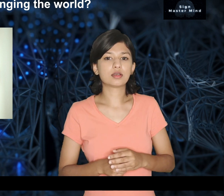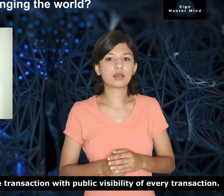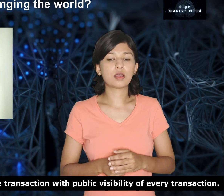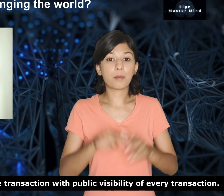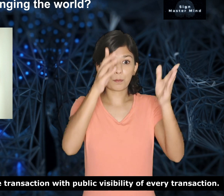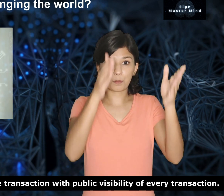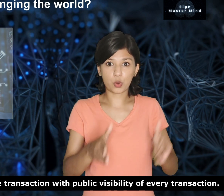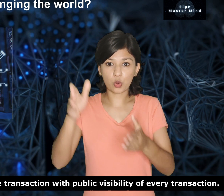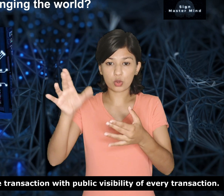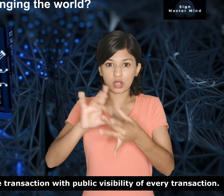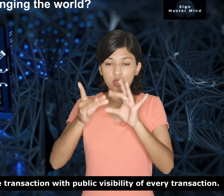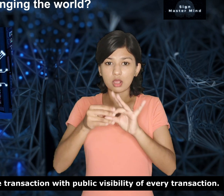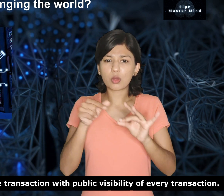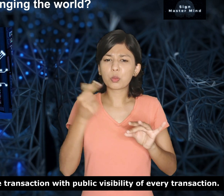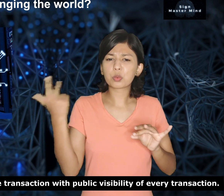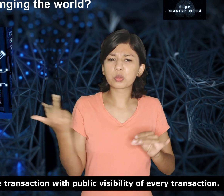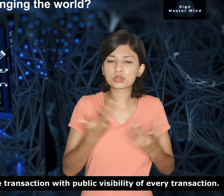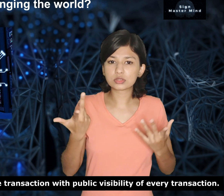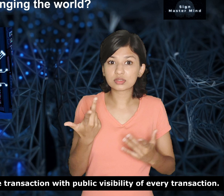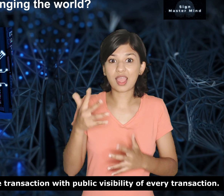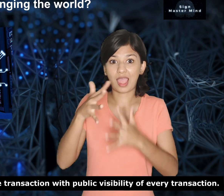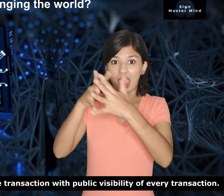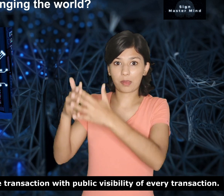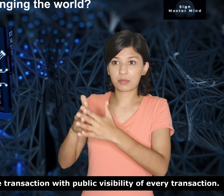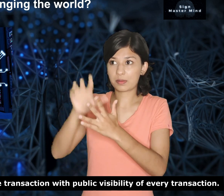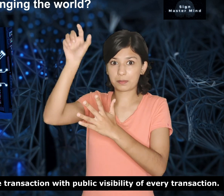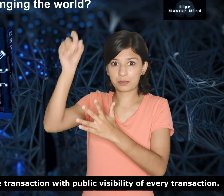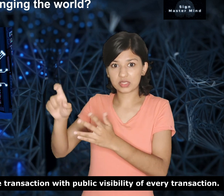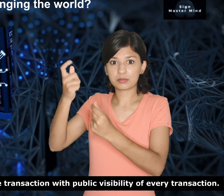It is a worldwide transaction with public visibility of every transaction